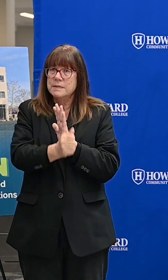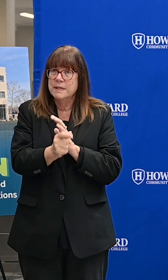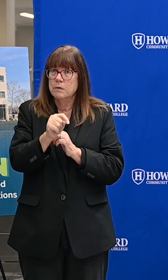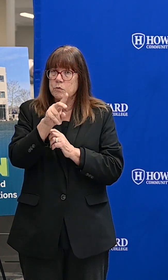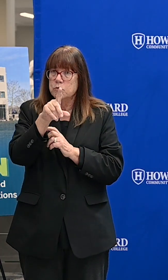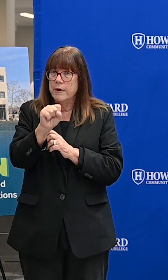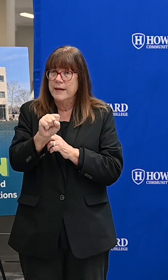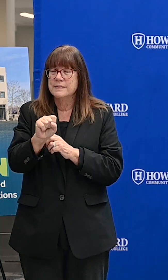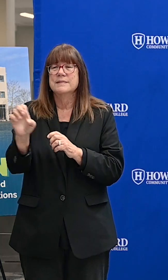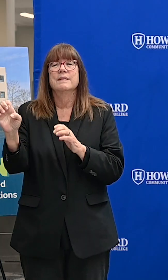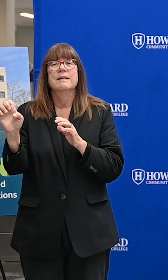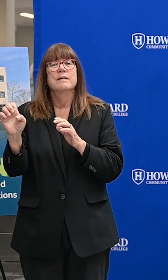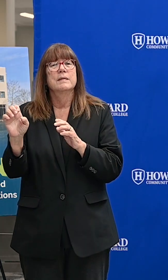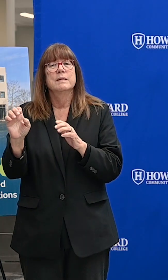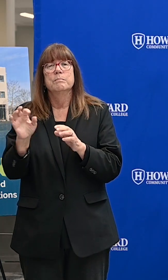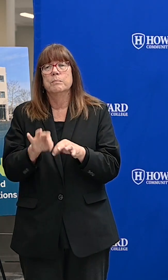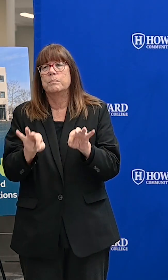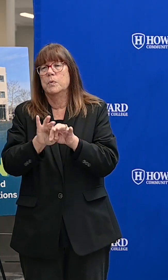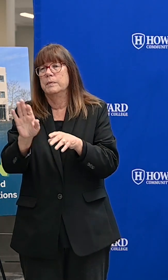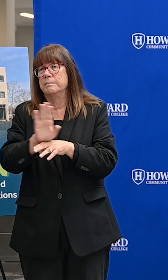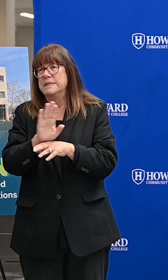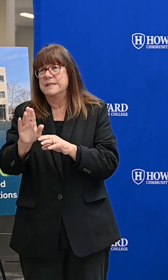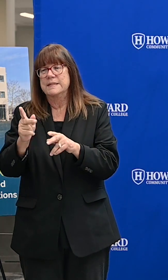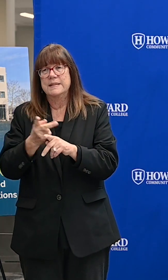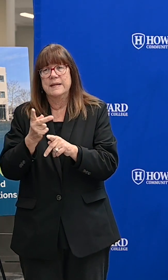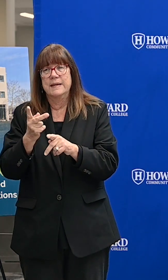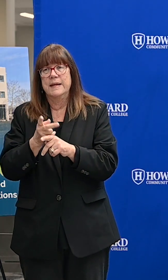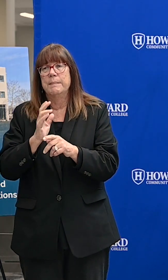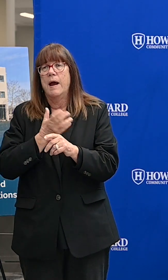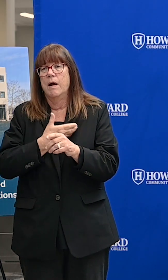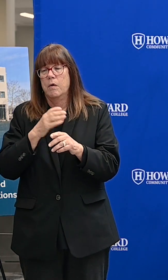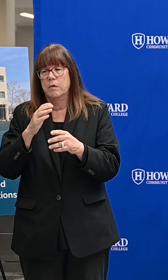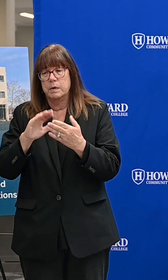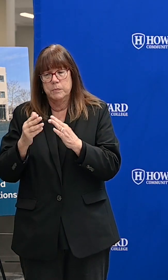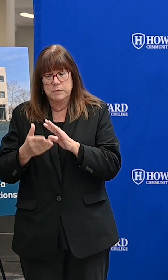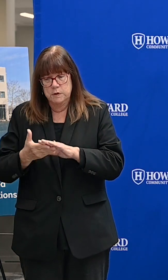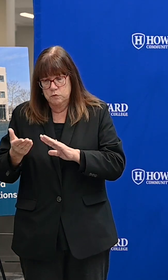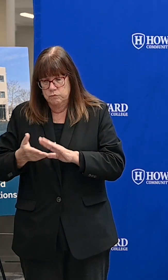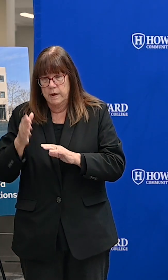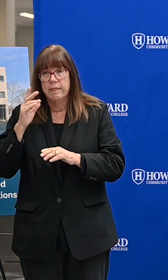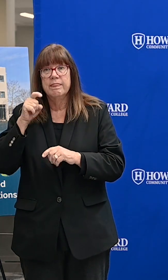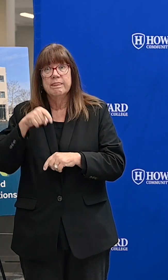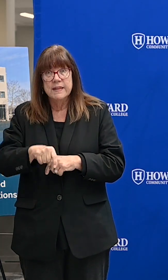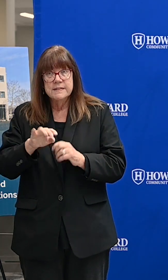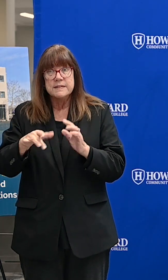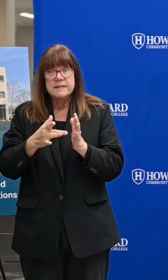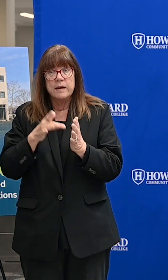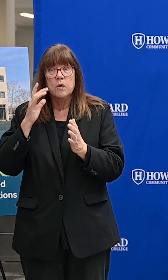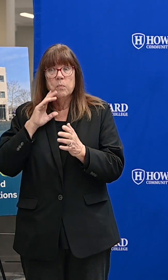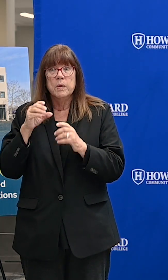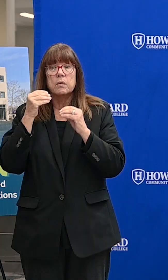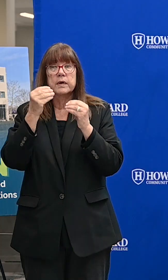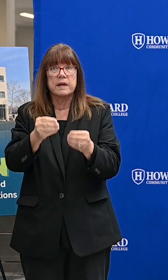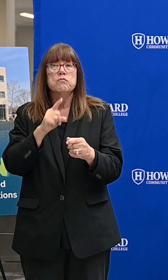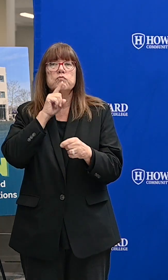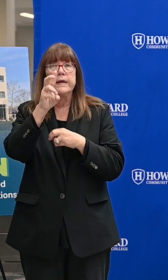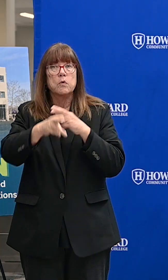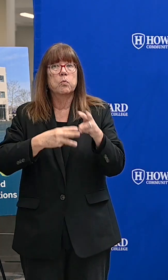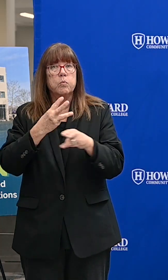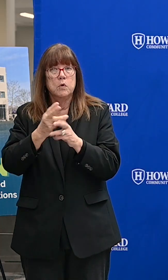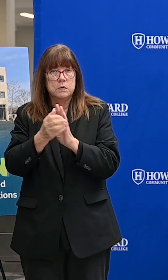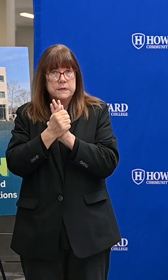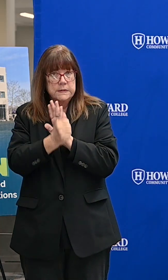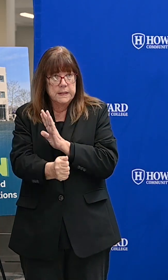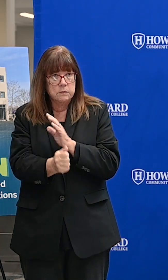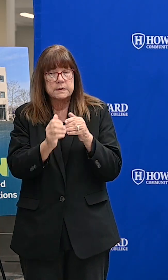communities running. This center will equip people young and old, not just with knowledge, but with real-world skills. Skills